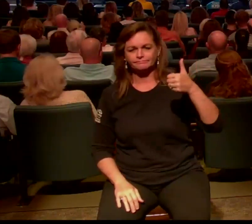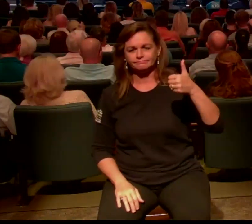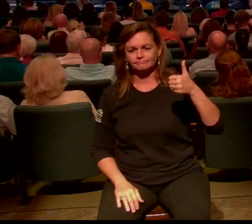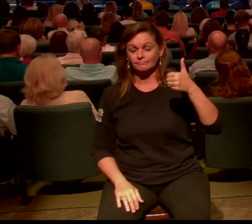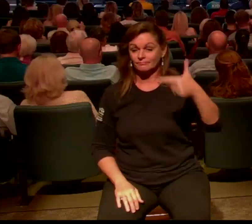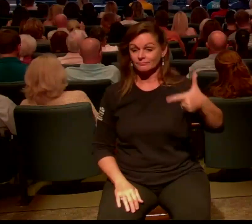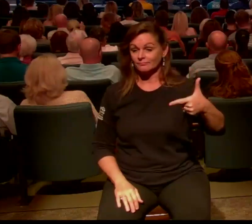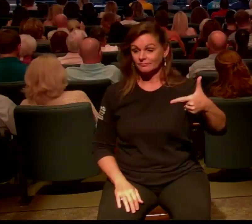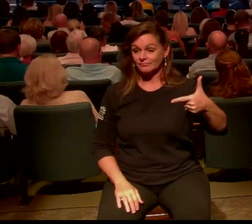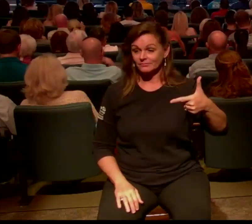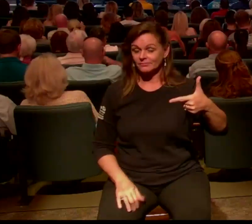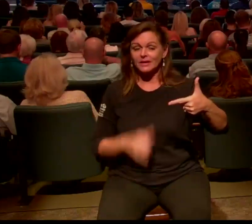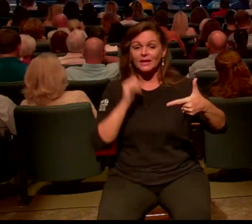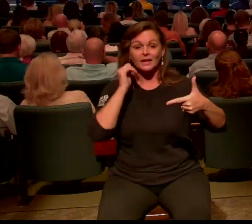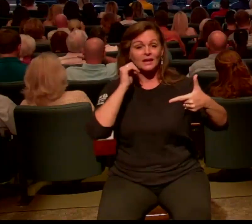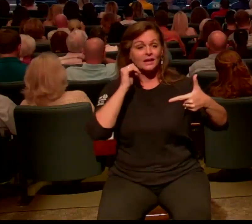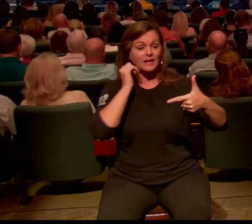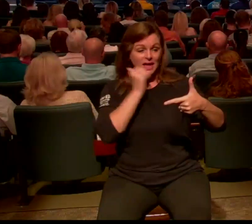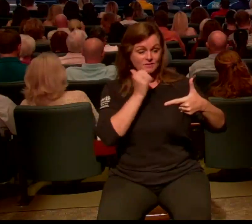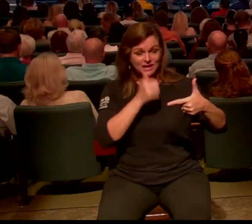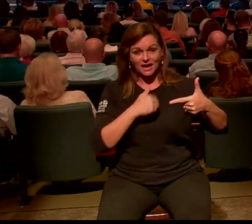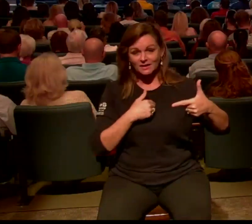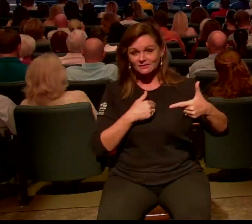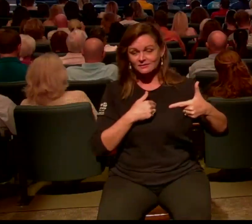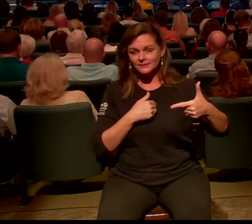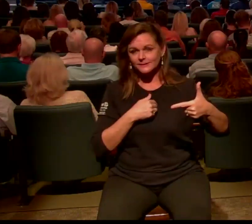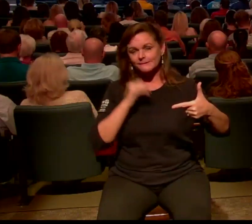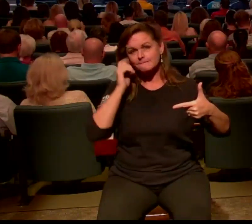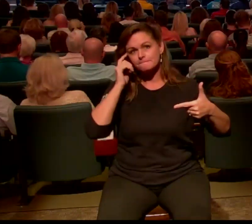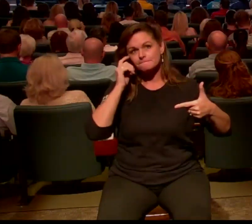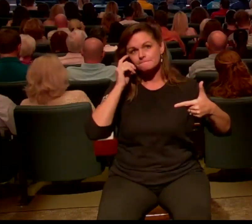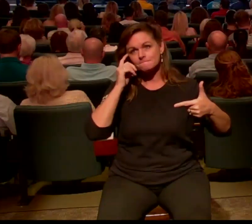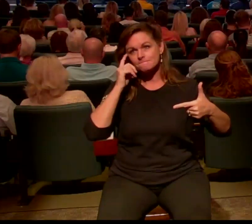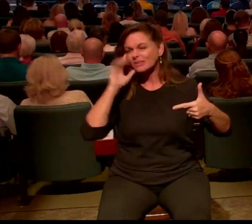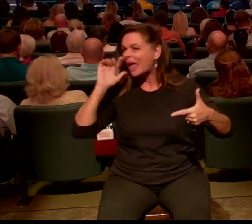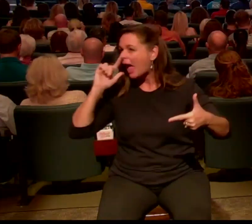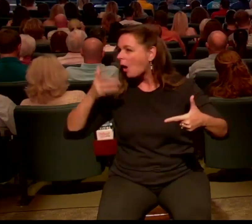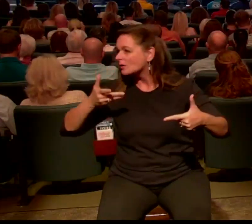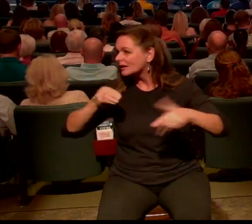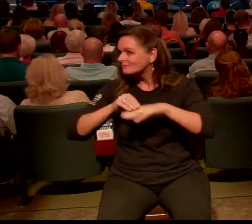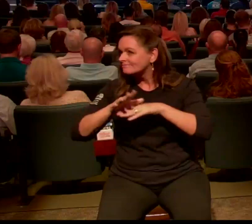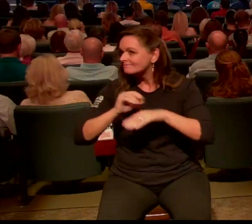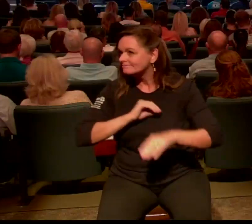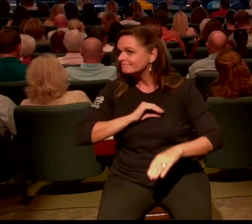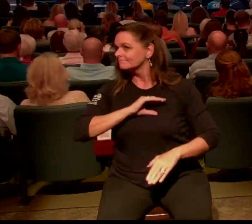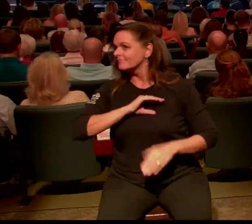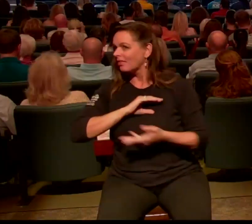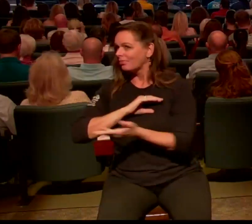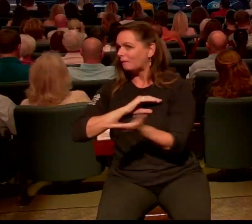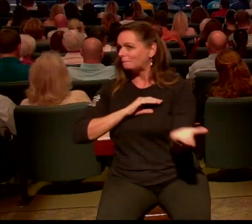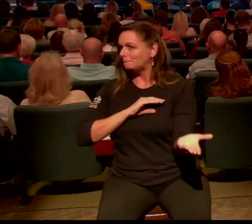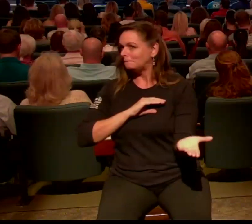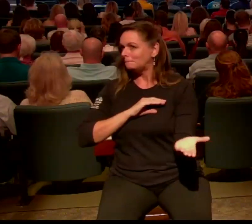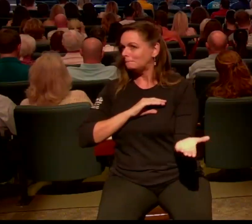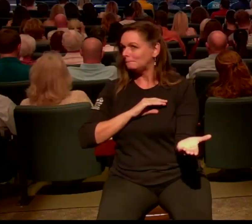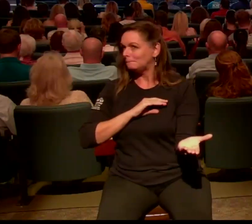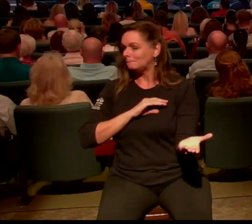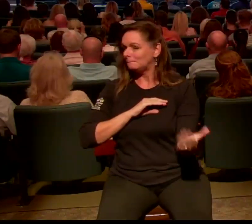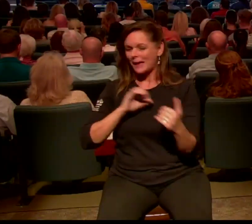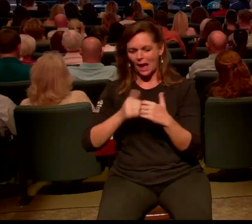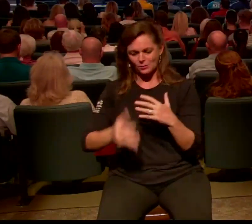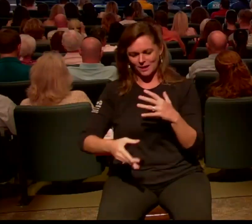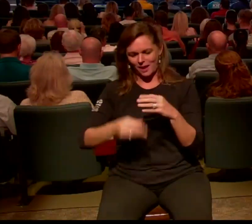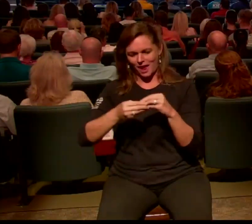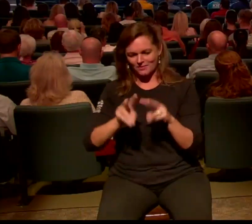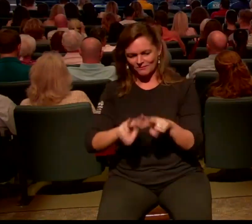Number 2, every day I think of ways to add value to people. Every day I think of ways to add value